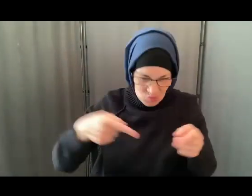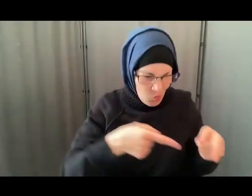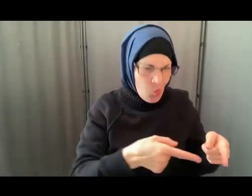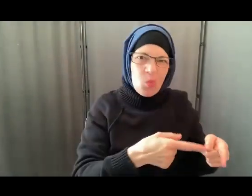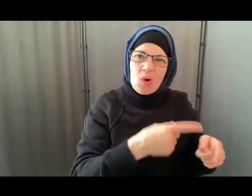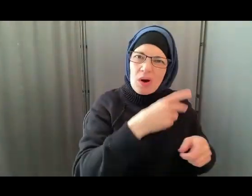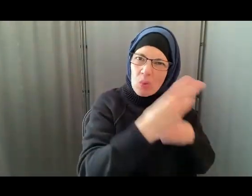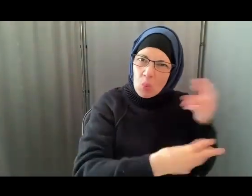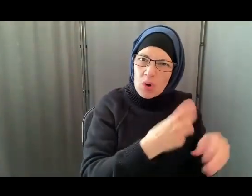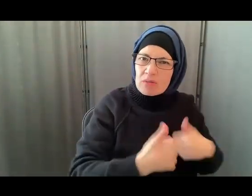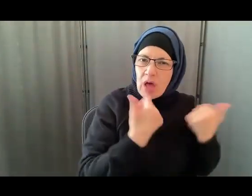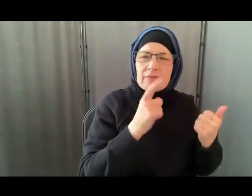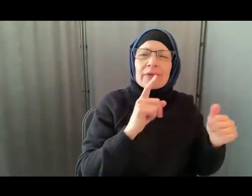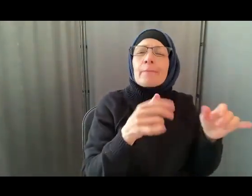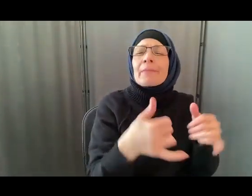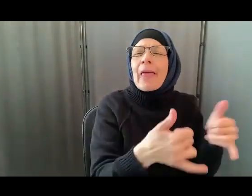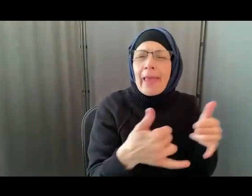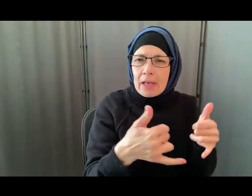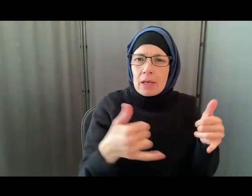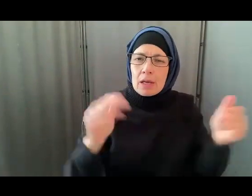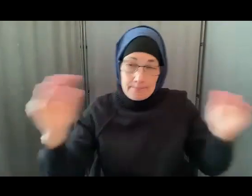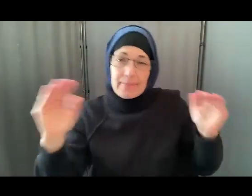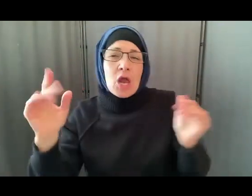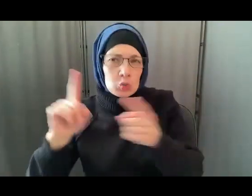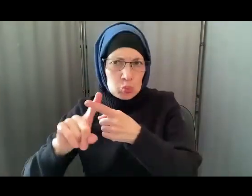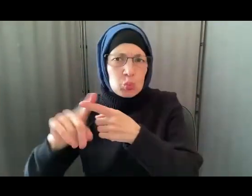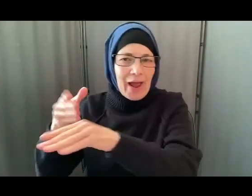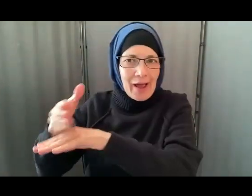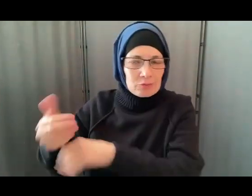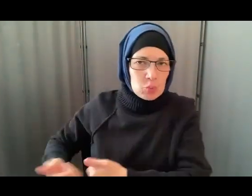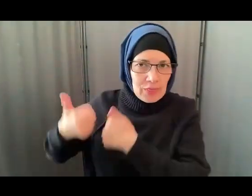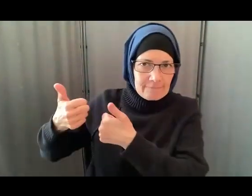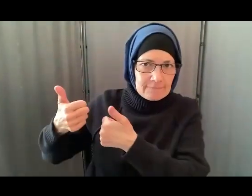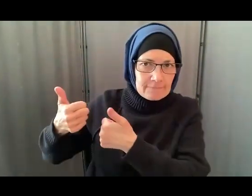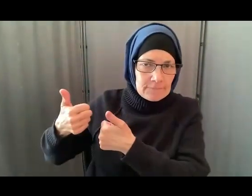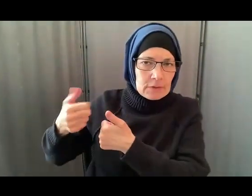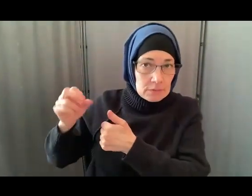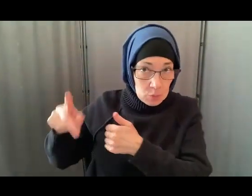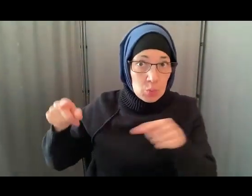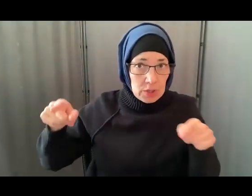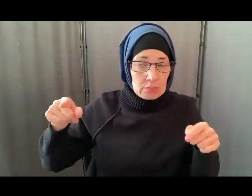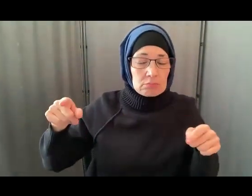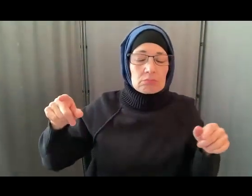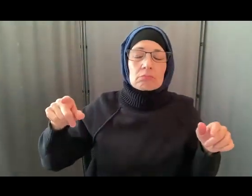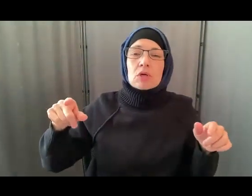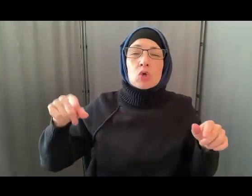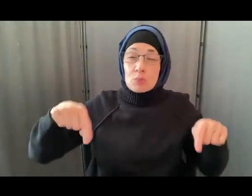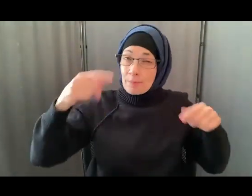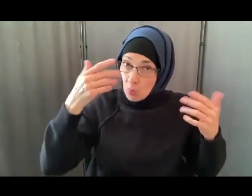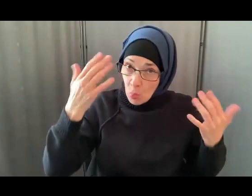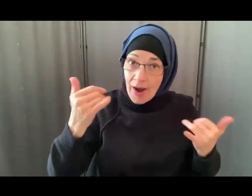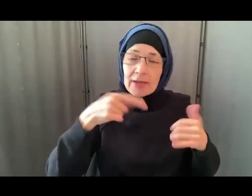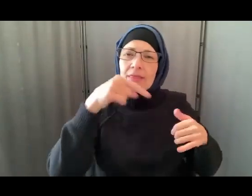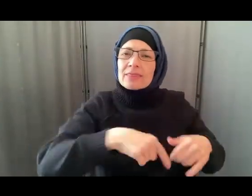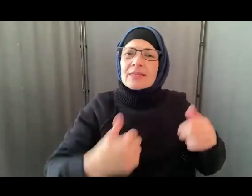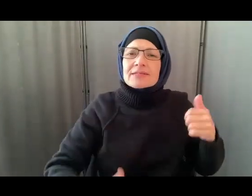In comparison to the hereafter, because this whole life compared to the hereafter, when it